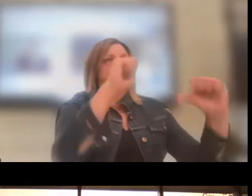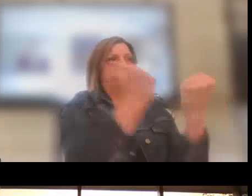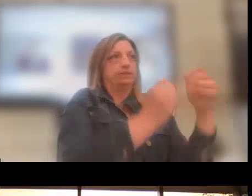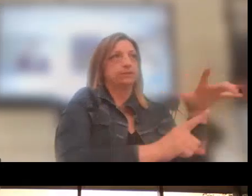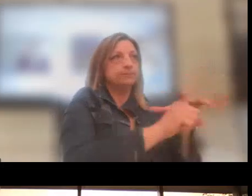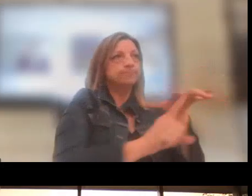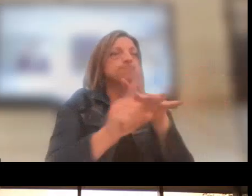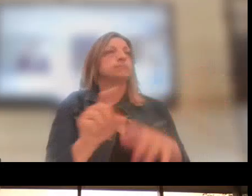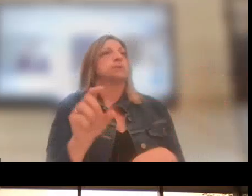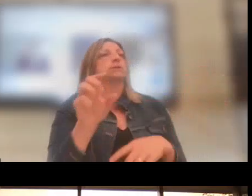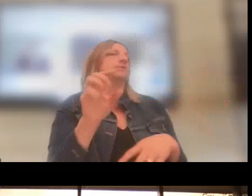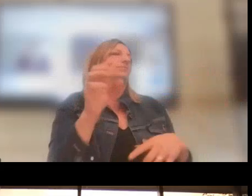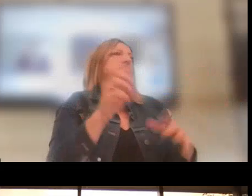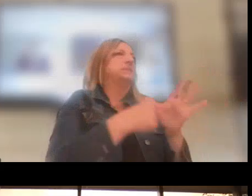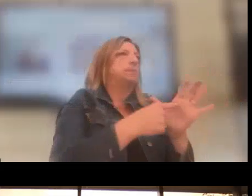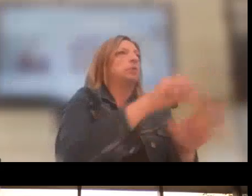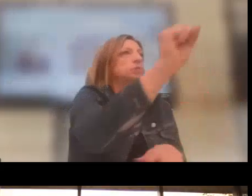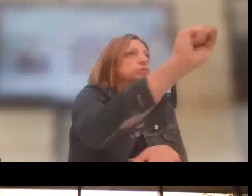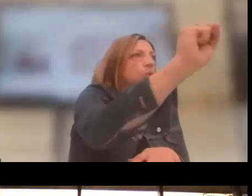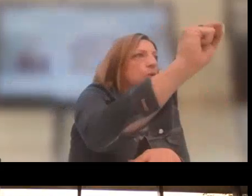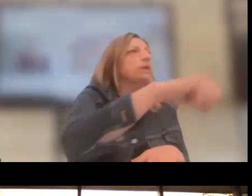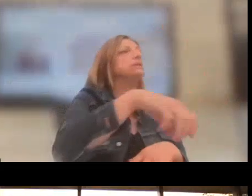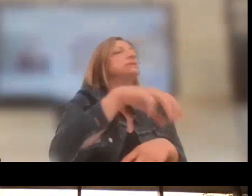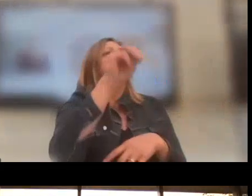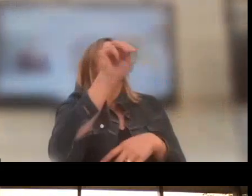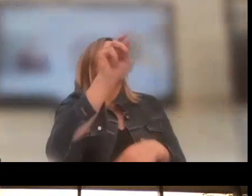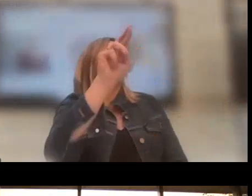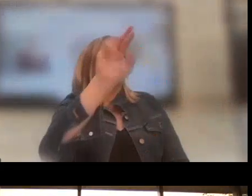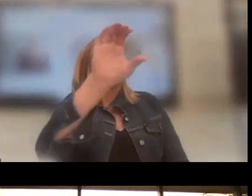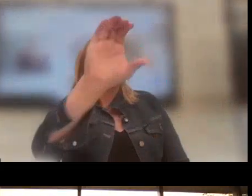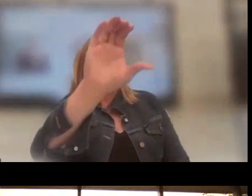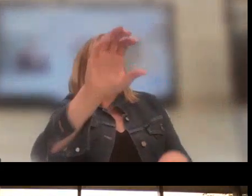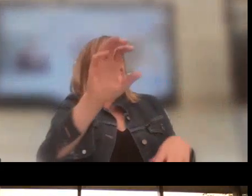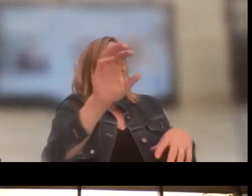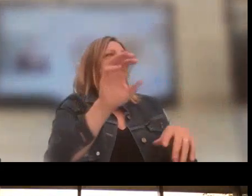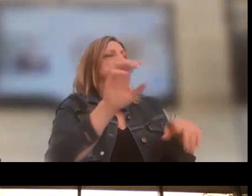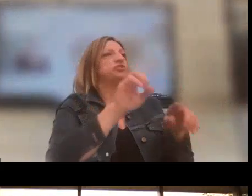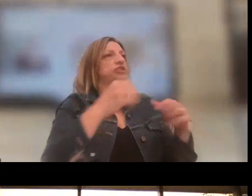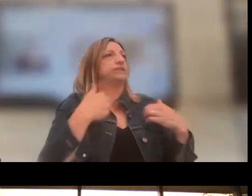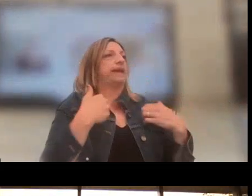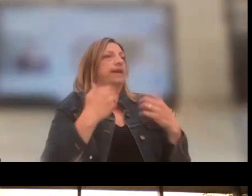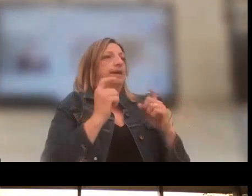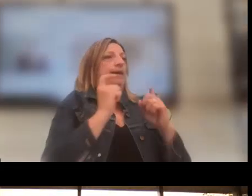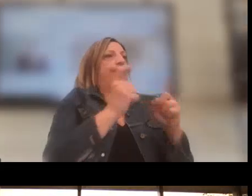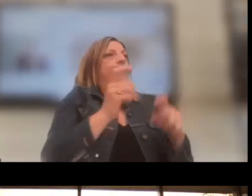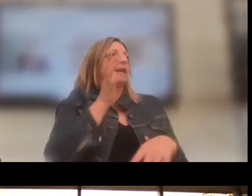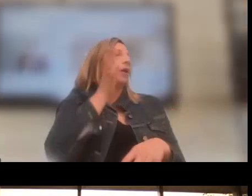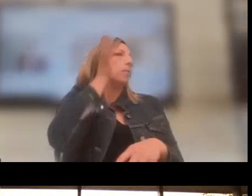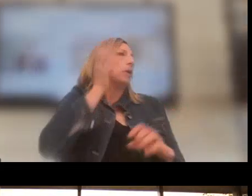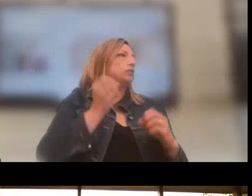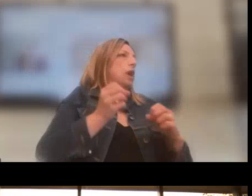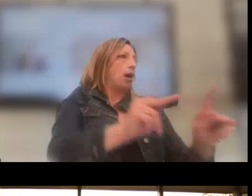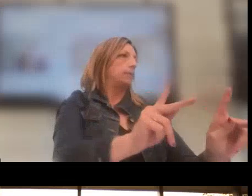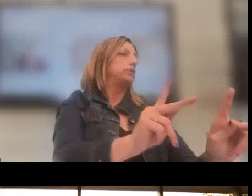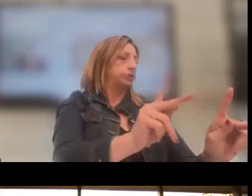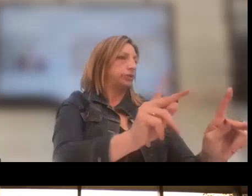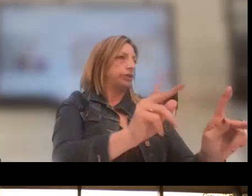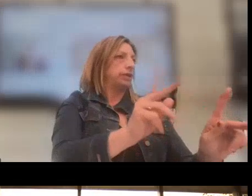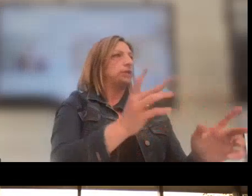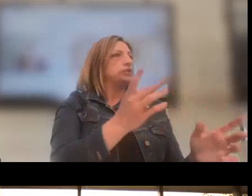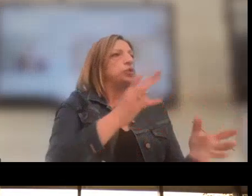agencies. And they'll be coming. For example, Sorensen is coming. They're going to